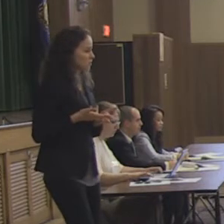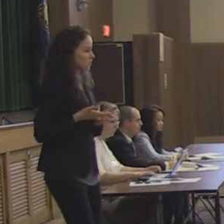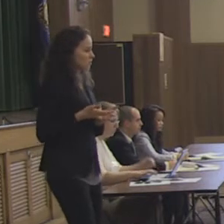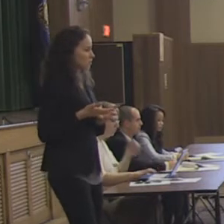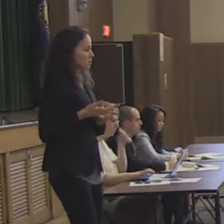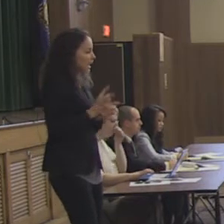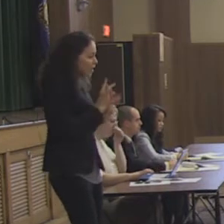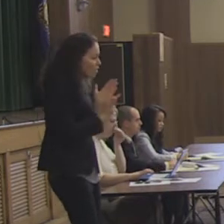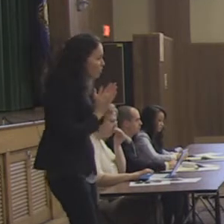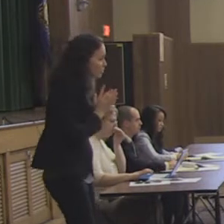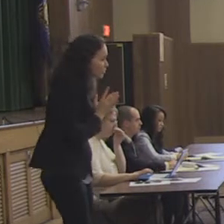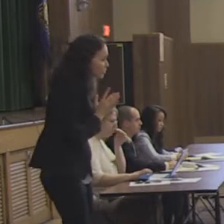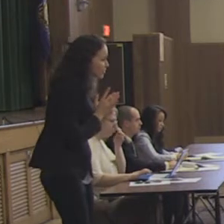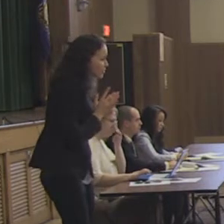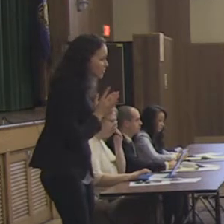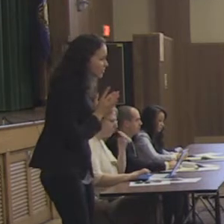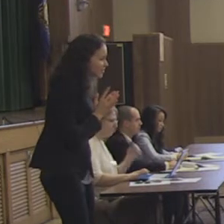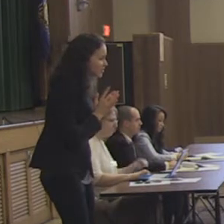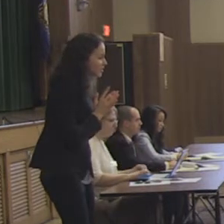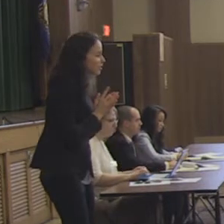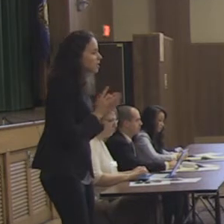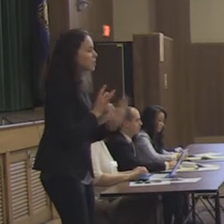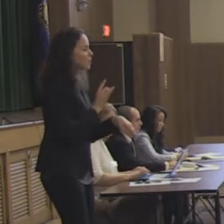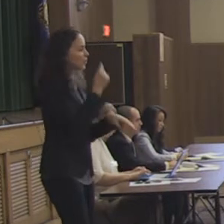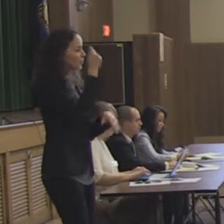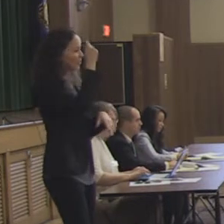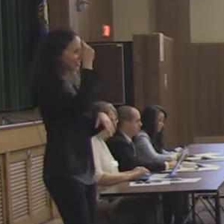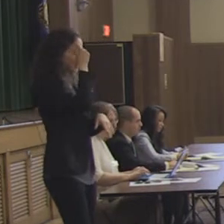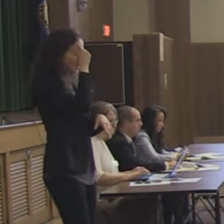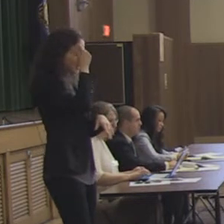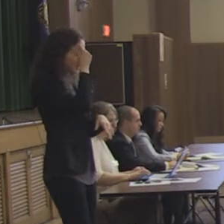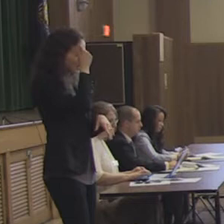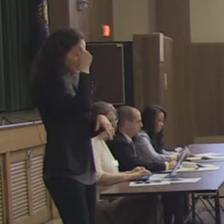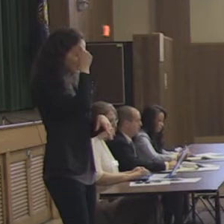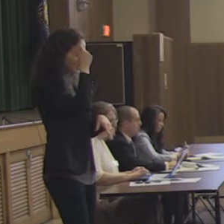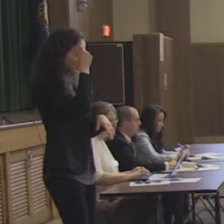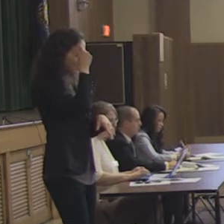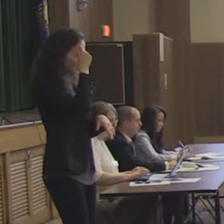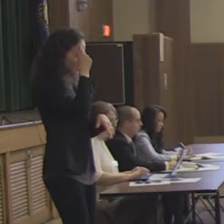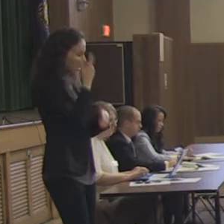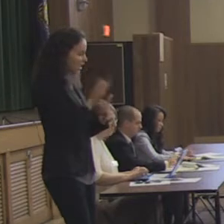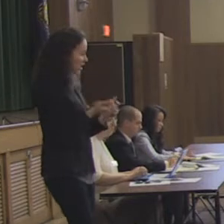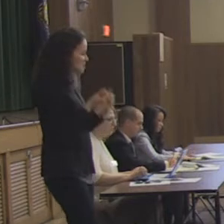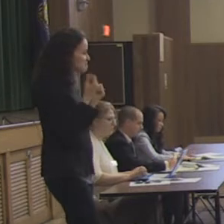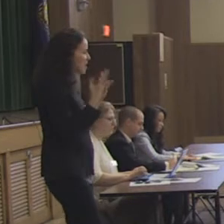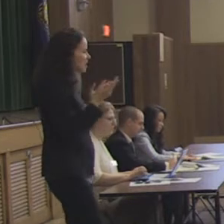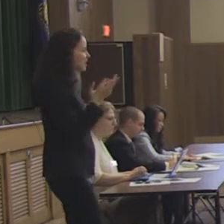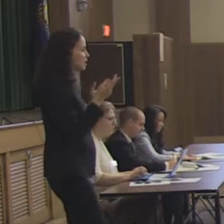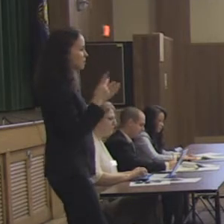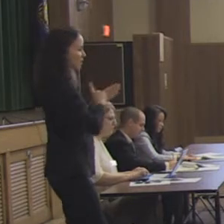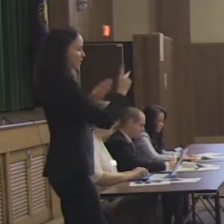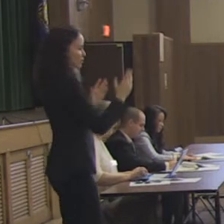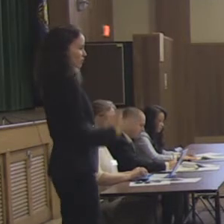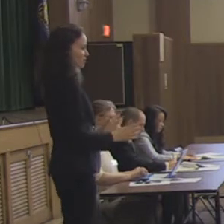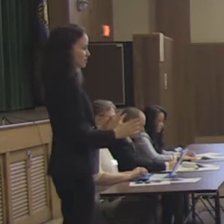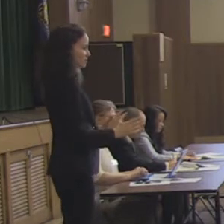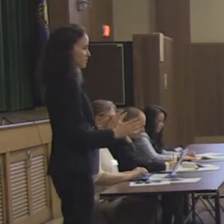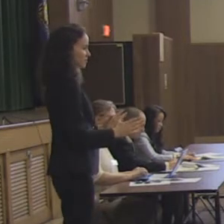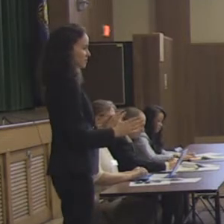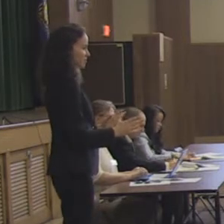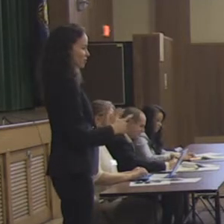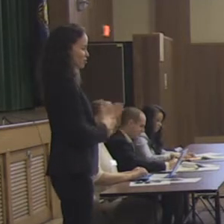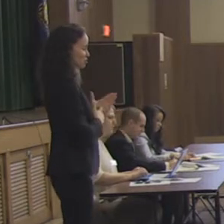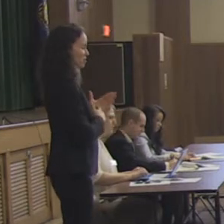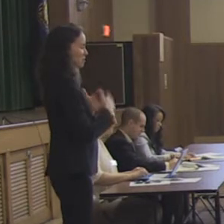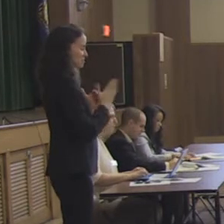of persons who are dealing with the public every day, who ought to have at least that basic